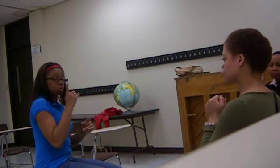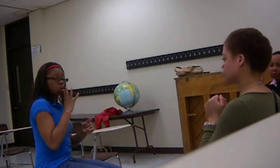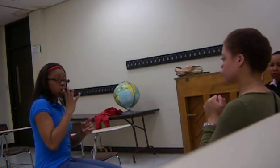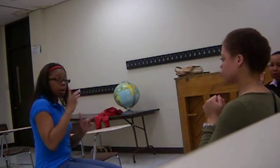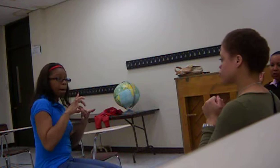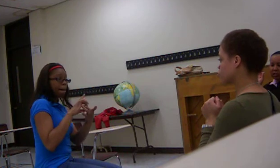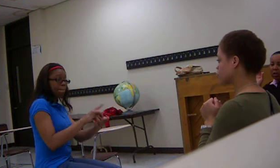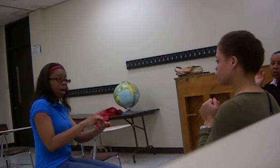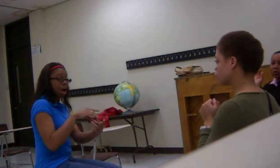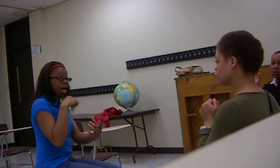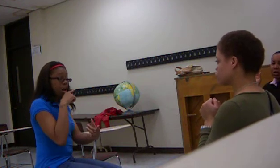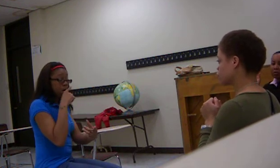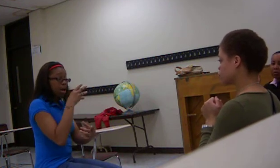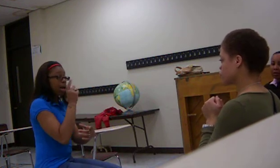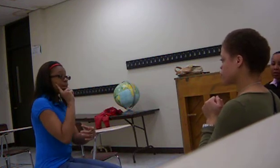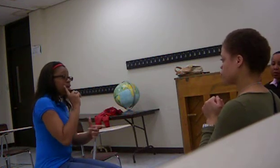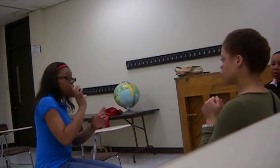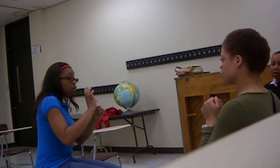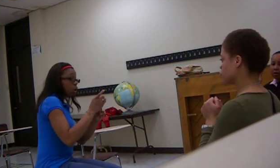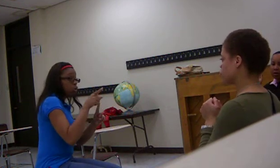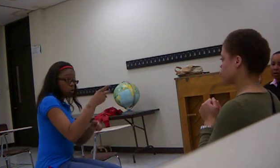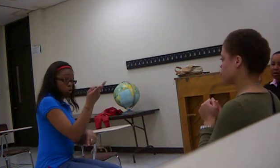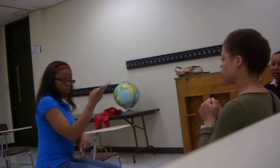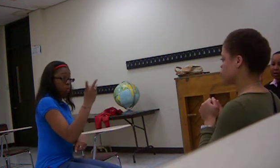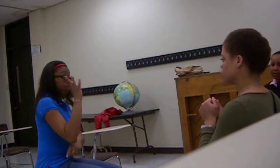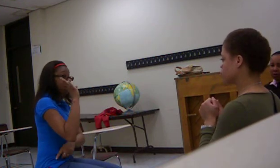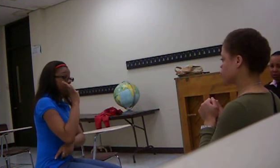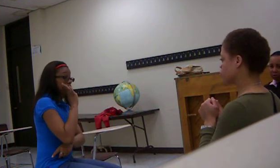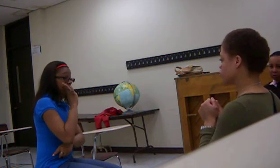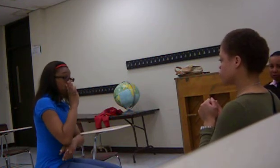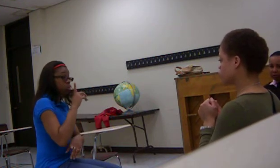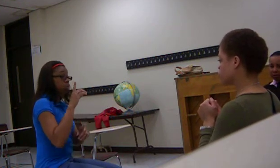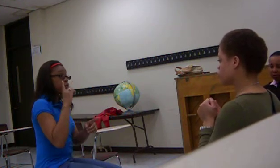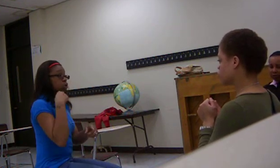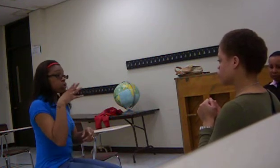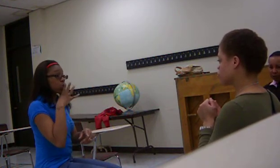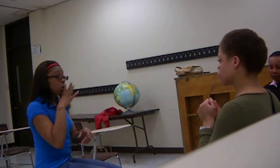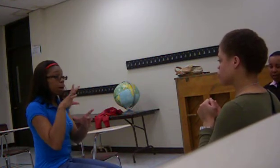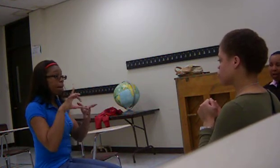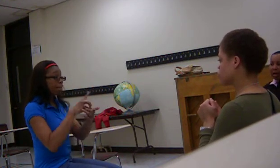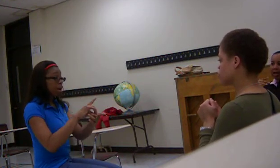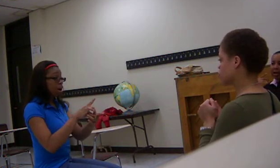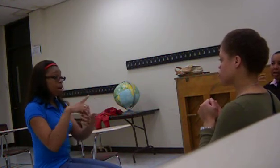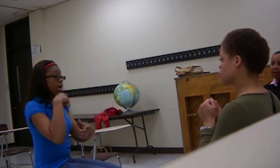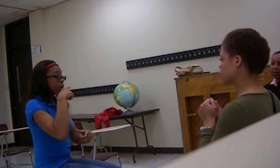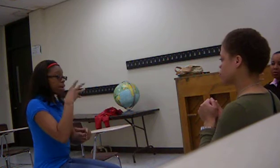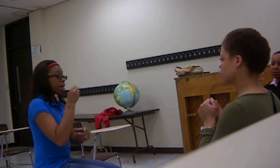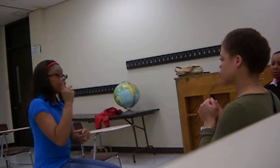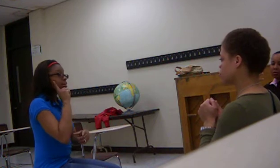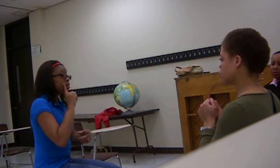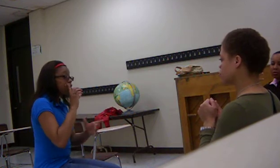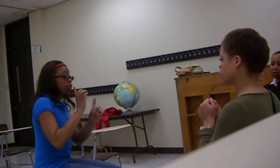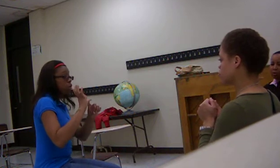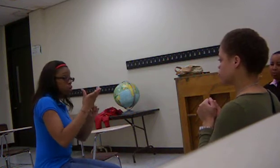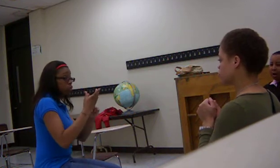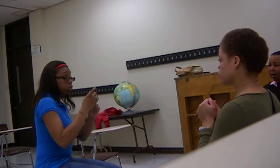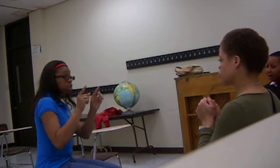trying to make sure I understand. You said you and Bethany were talking about hearing and deaf culture, the difference, right? And you said your mom